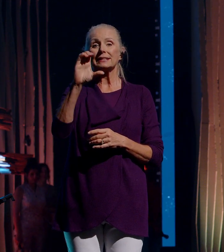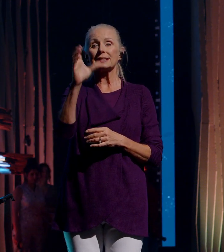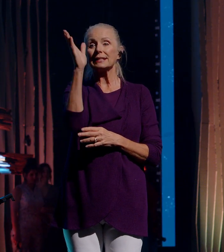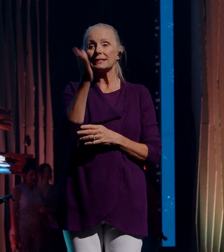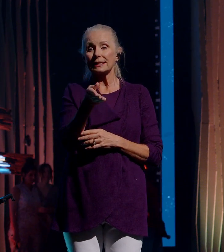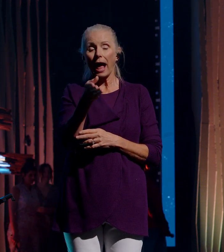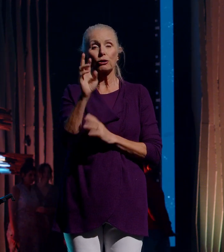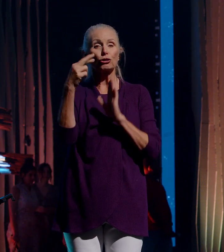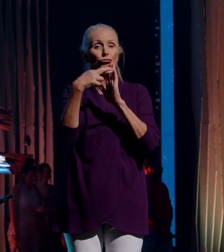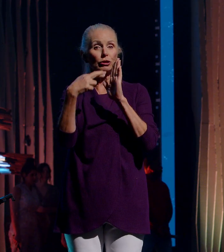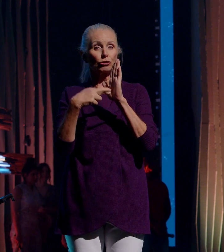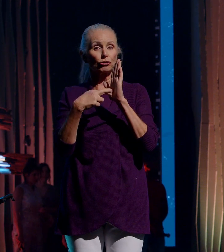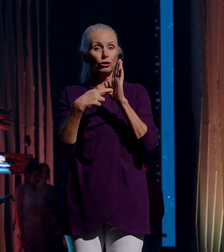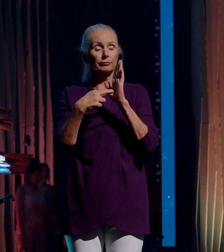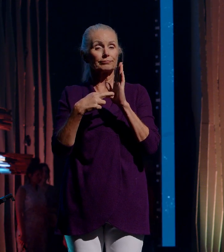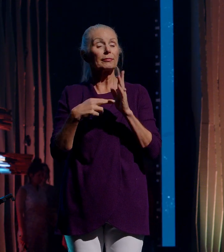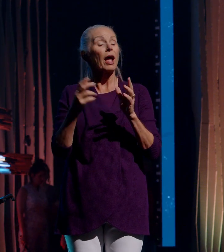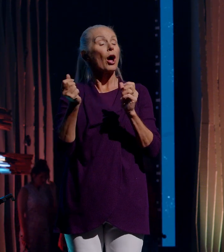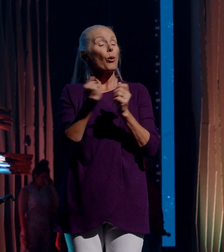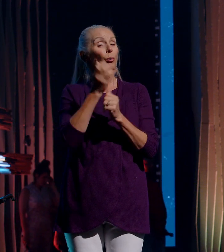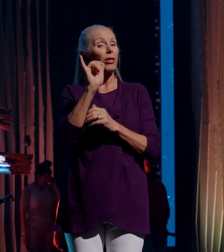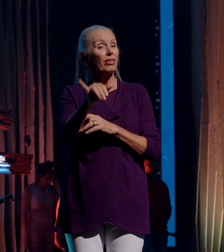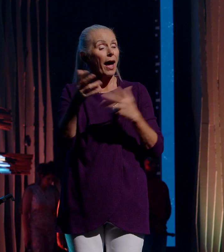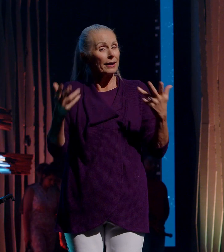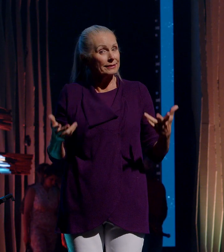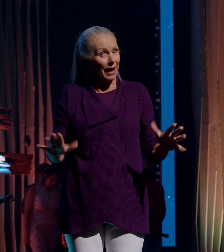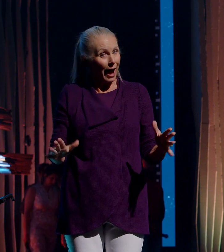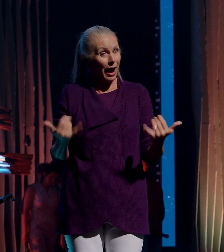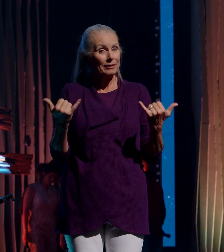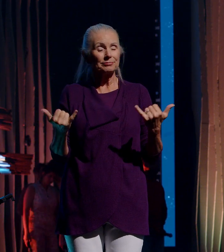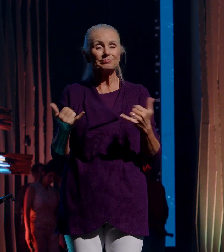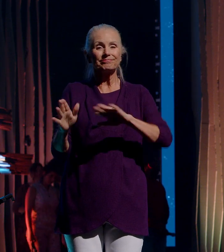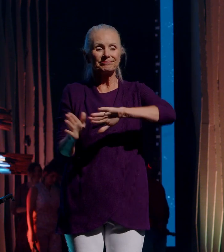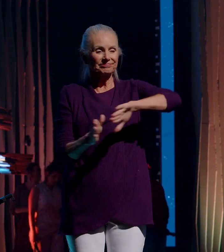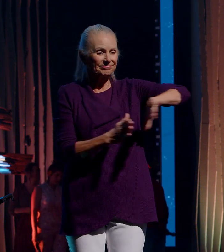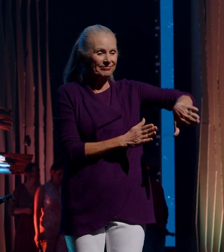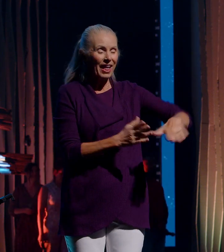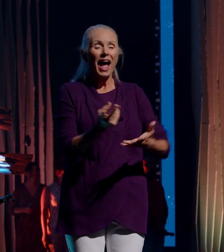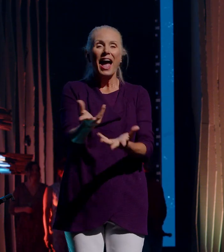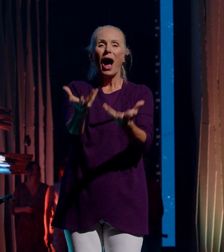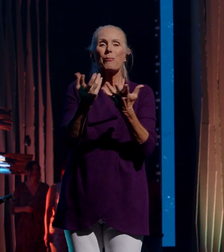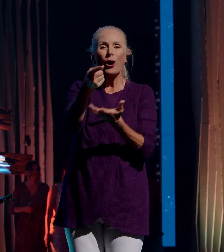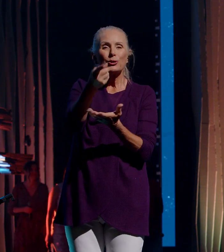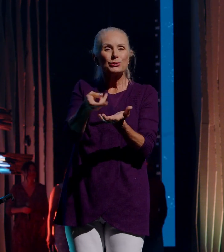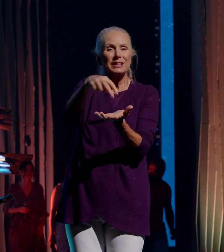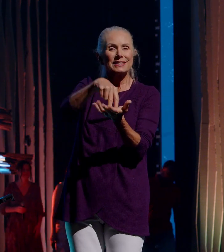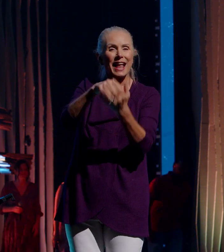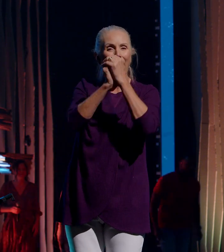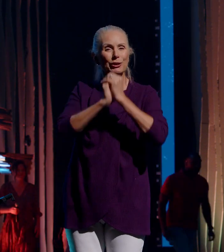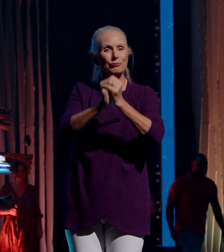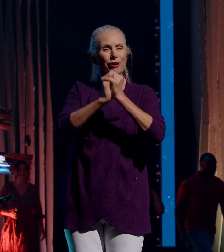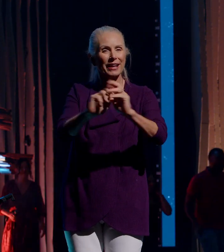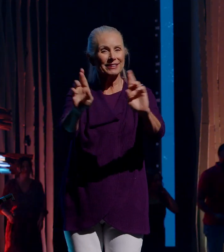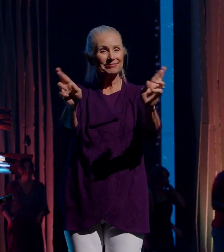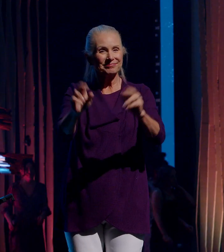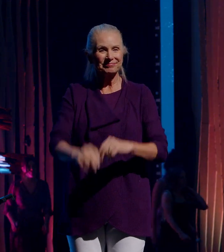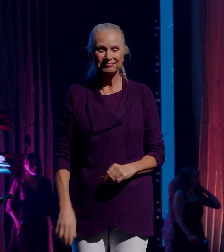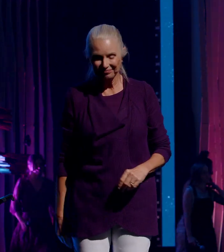.cc/register. But that being said, let's do what we came to do, right? Let's stand and let's get ready to worship.